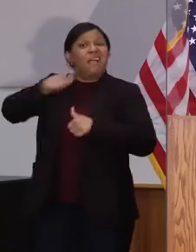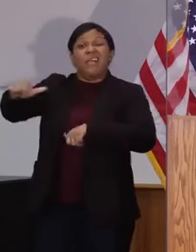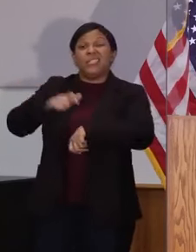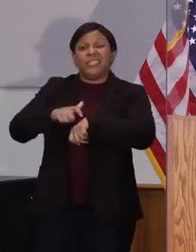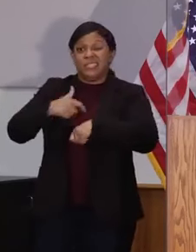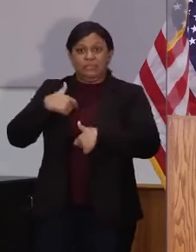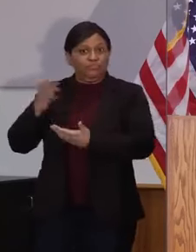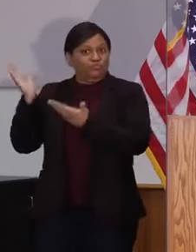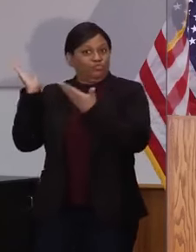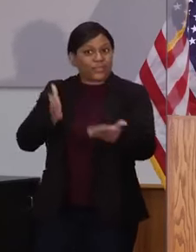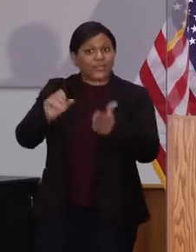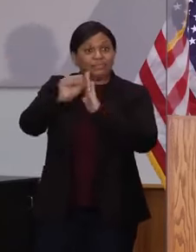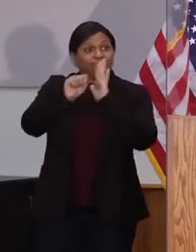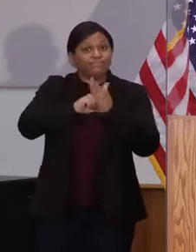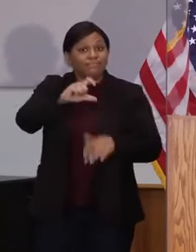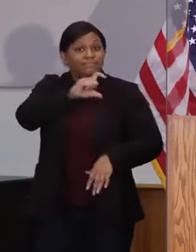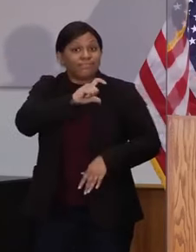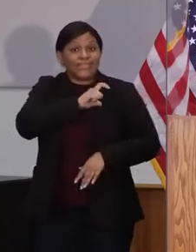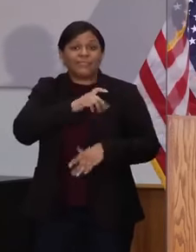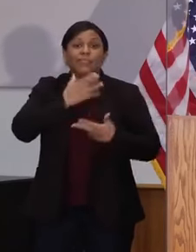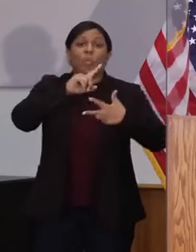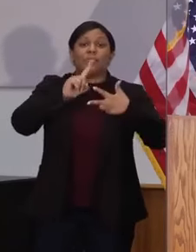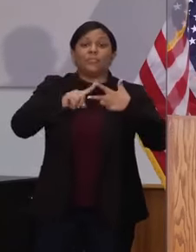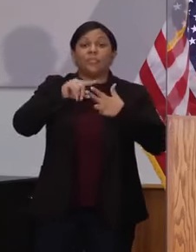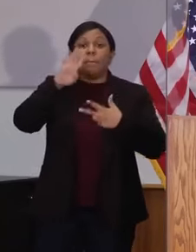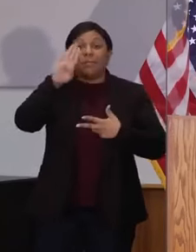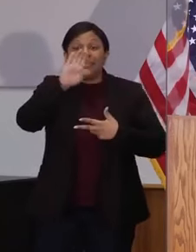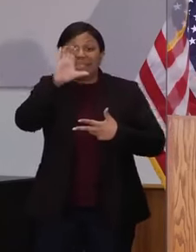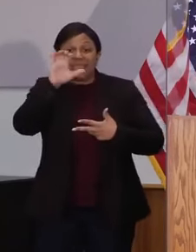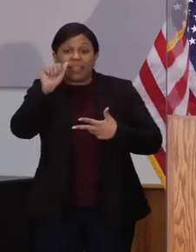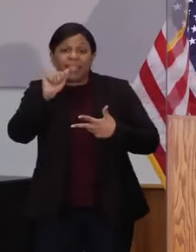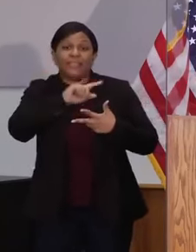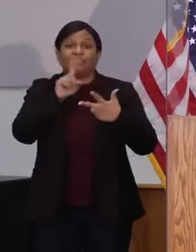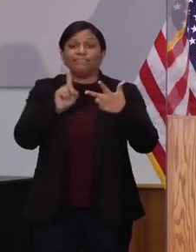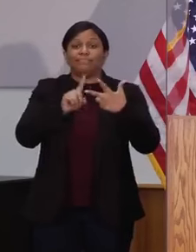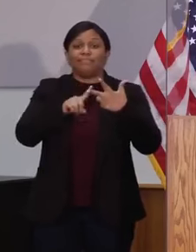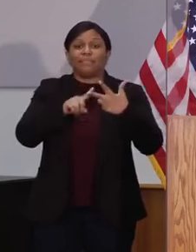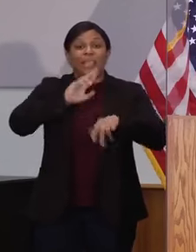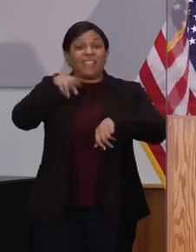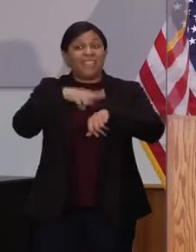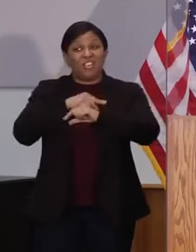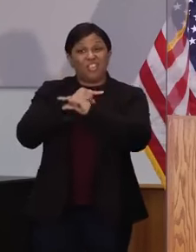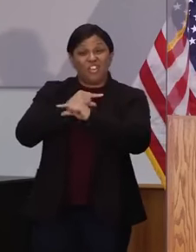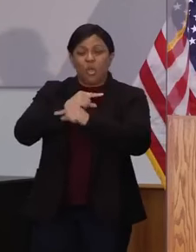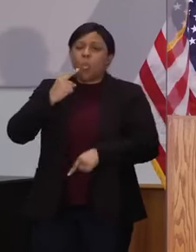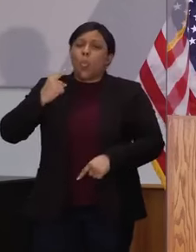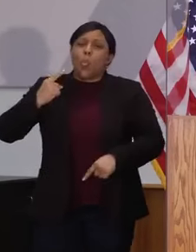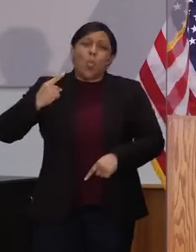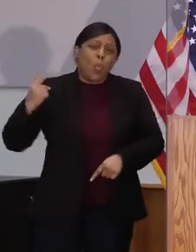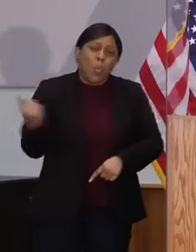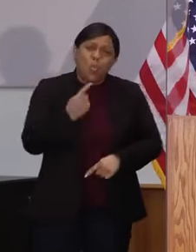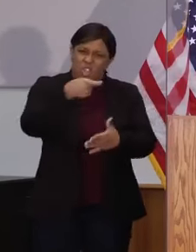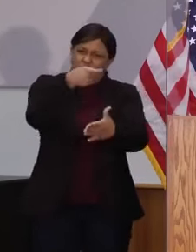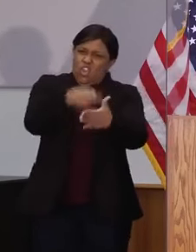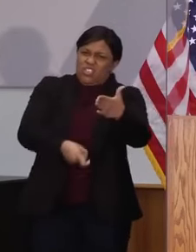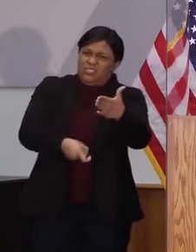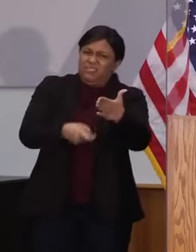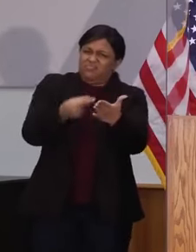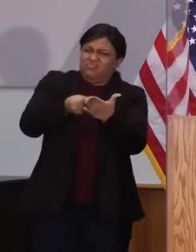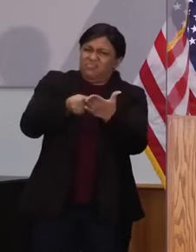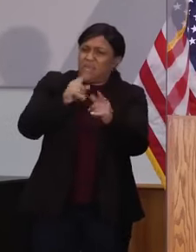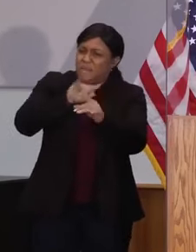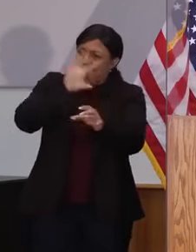DNR, BCA, or National Guard, there's a cost associated with that. So we believe this is the smart way to do it. It